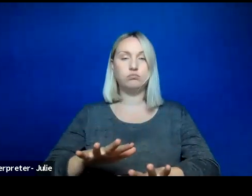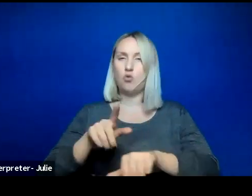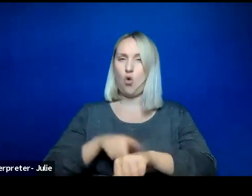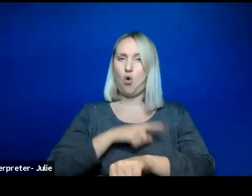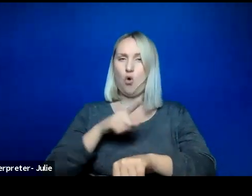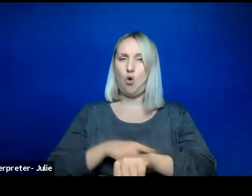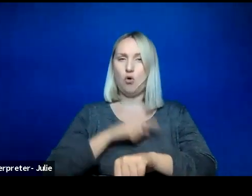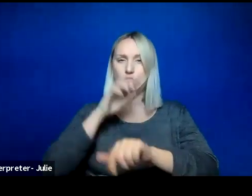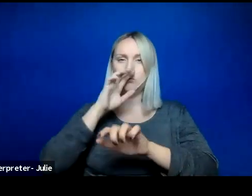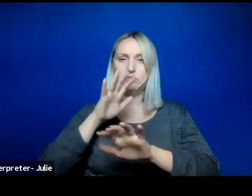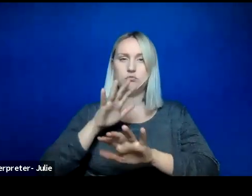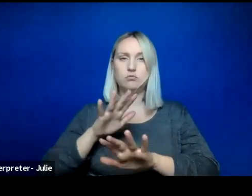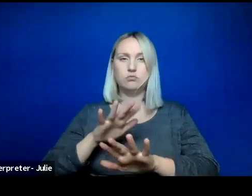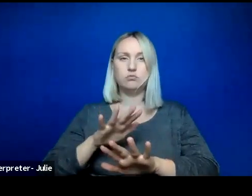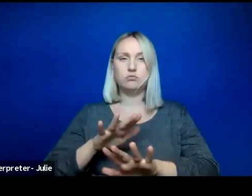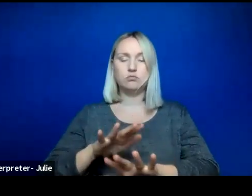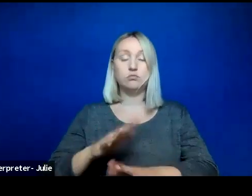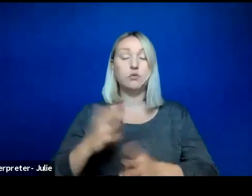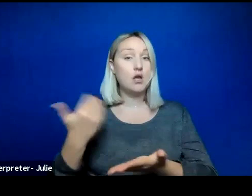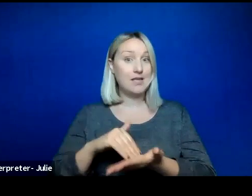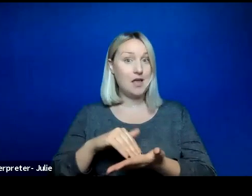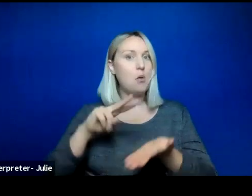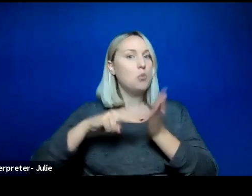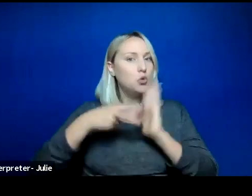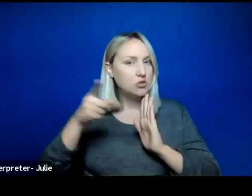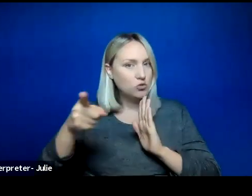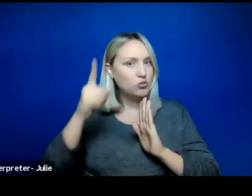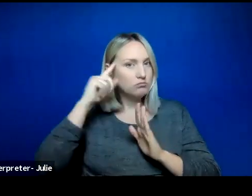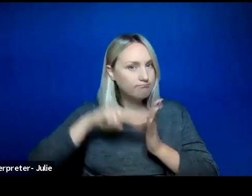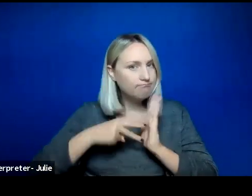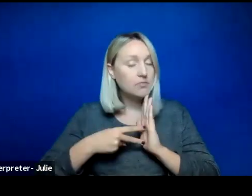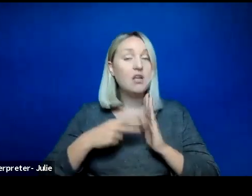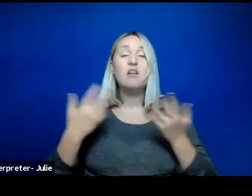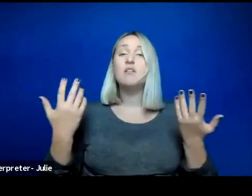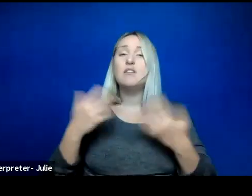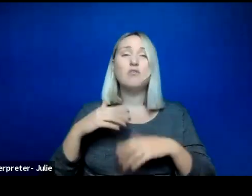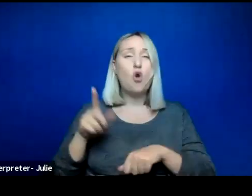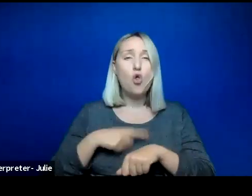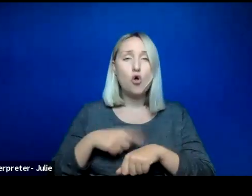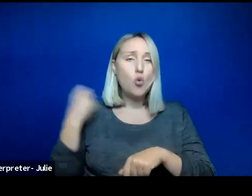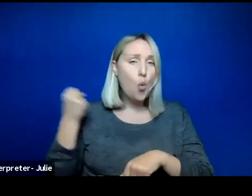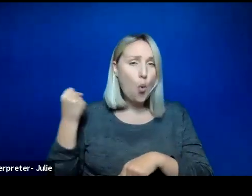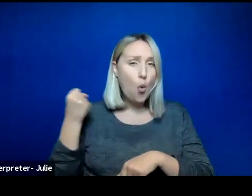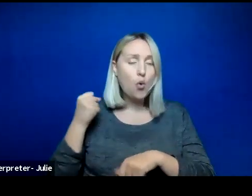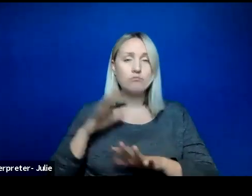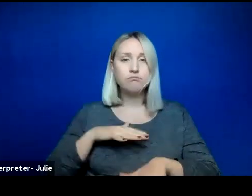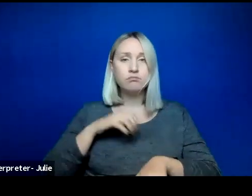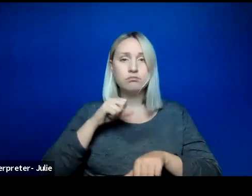bit longer. Again, on purpose, breathe in even a little bit longer this time,